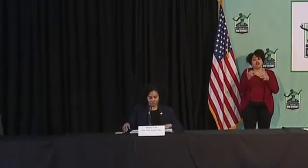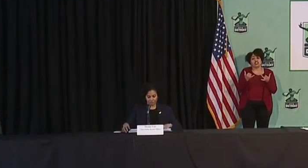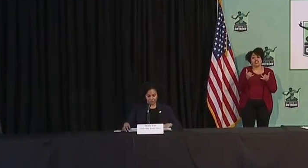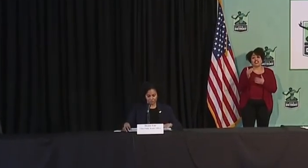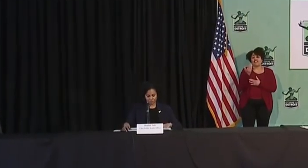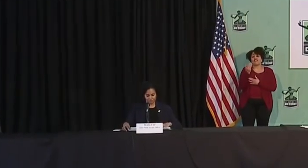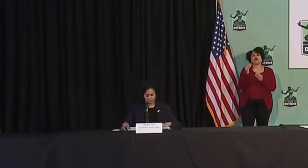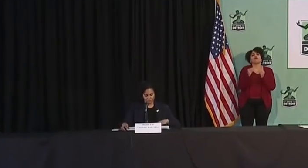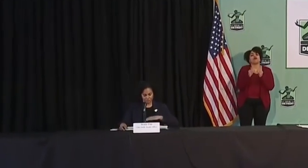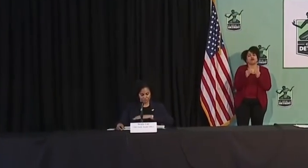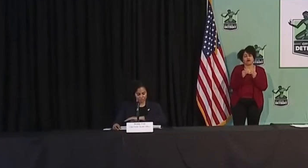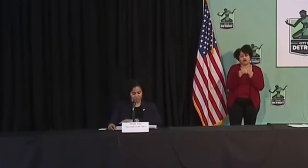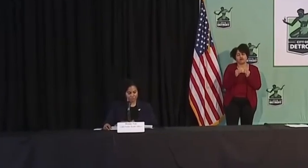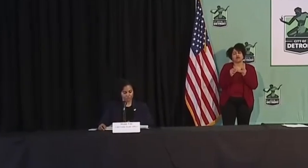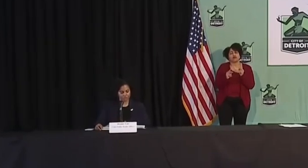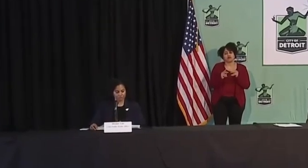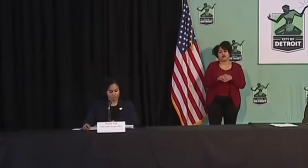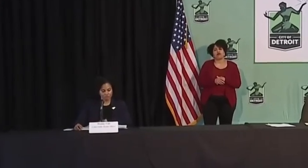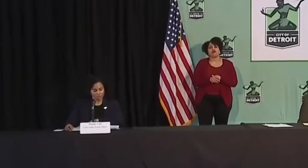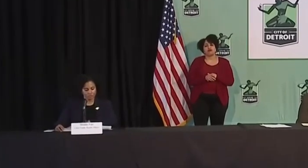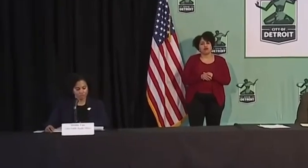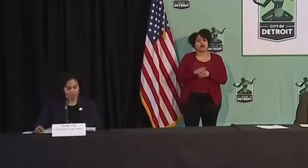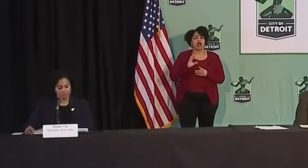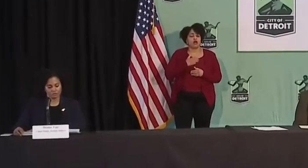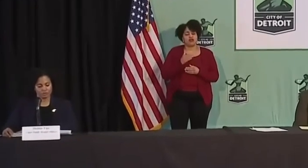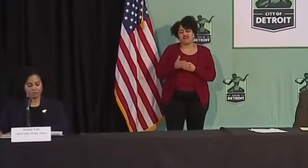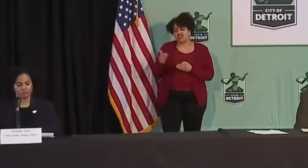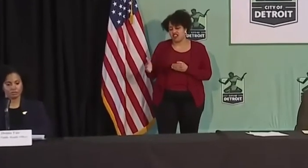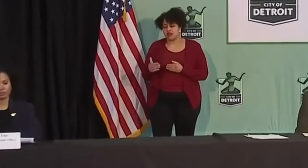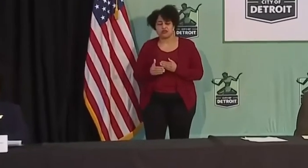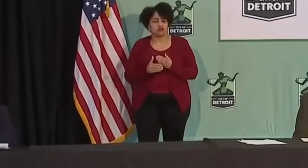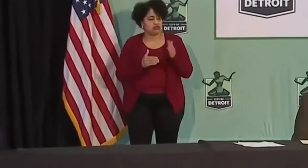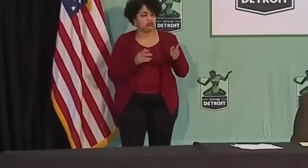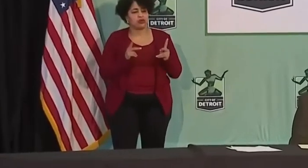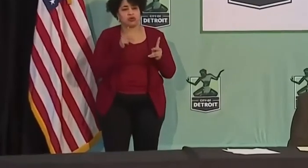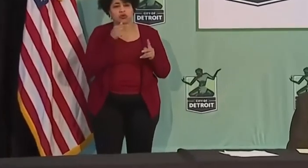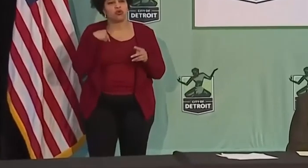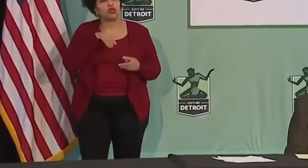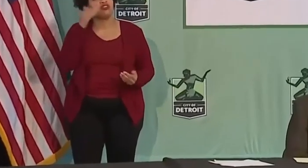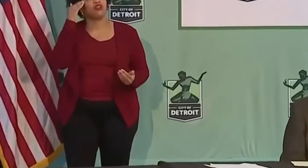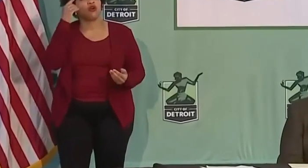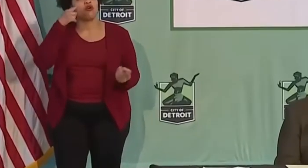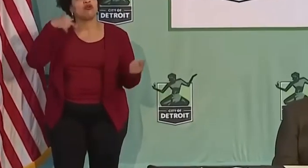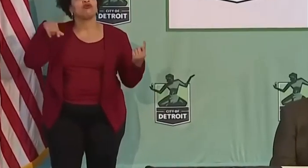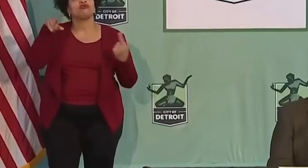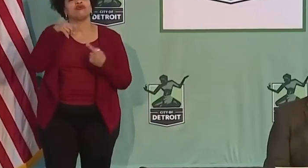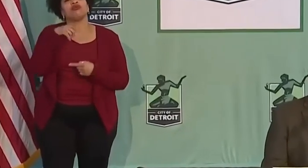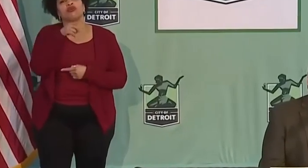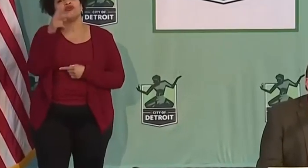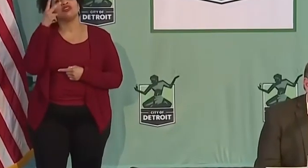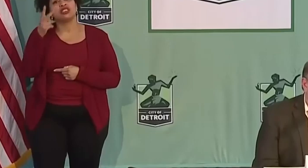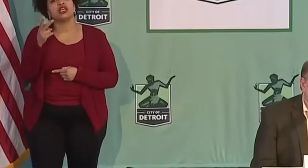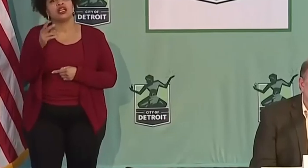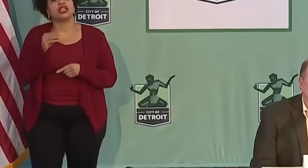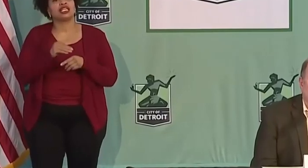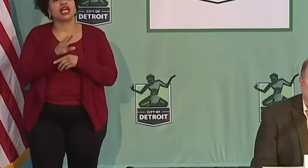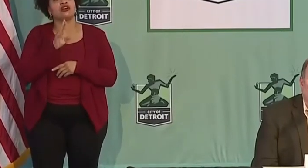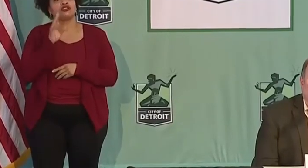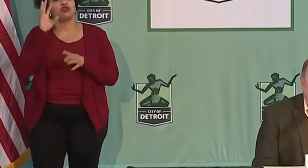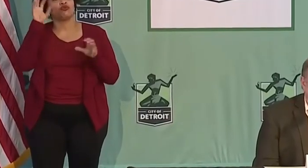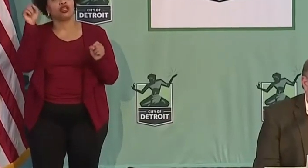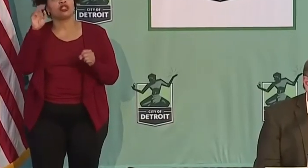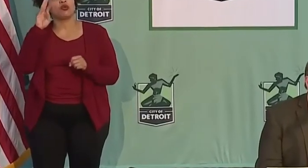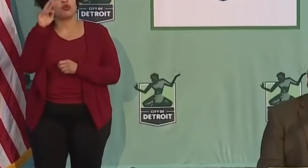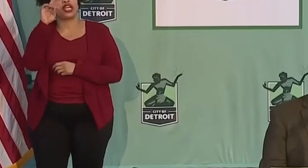today, 15 more of our neighbors. And you may have seen Council President Brenda Jones,